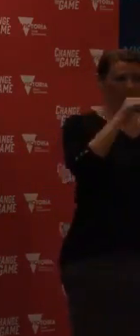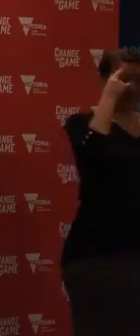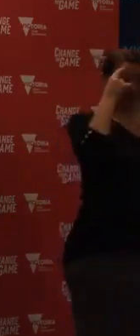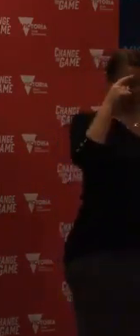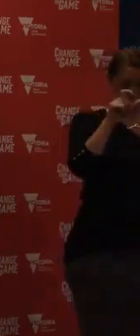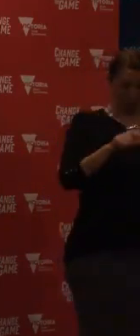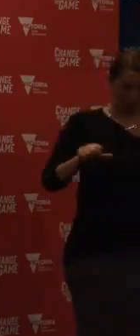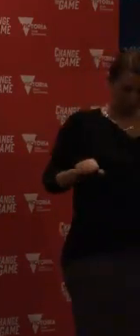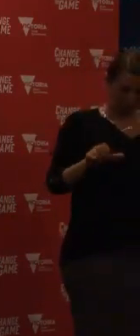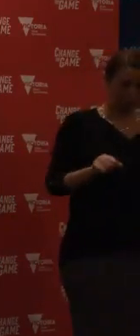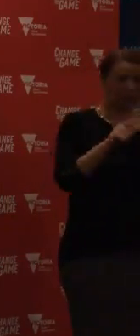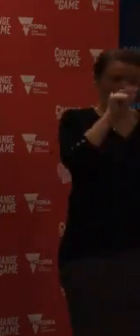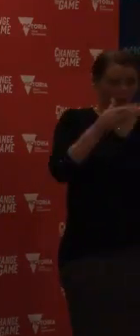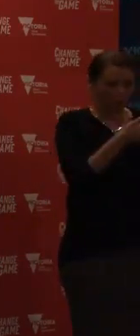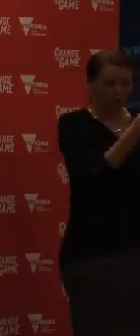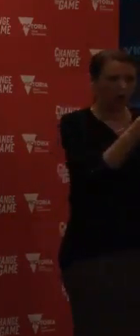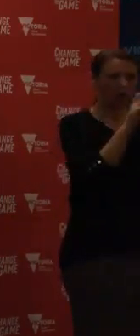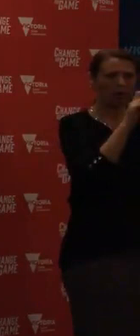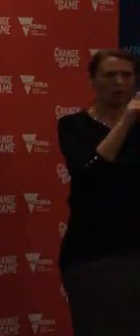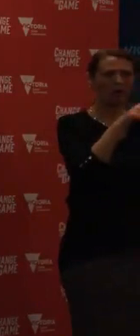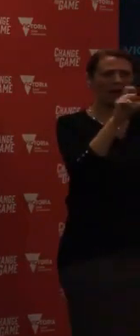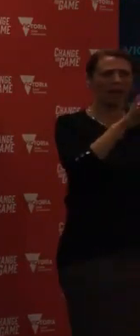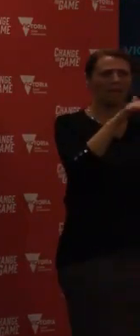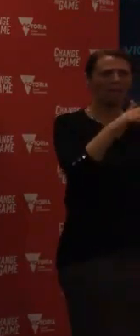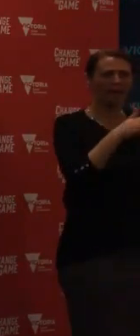person in a wheelchair was ever going to navigate Buchan Caves?